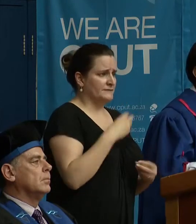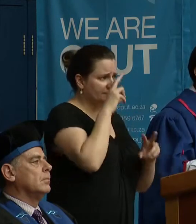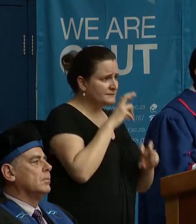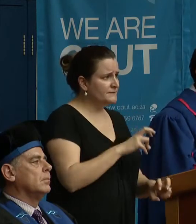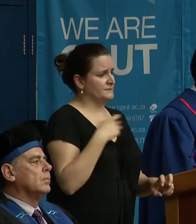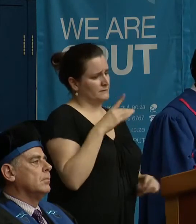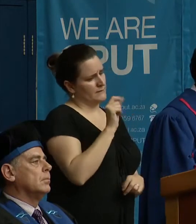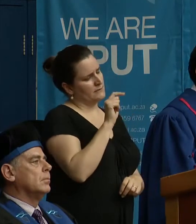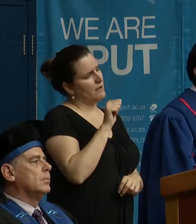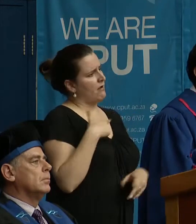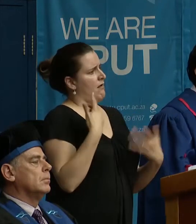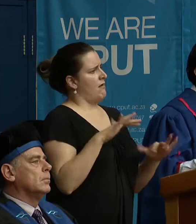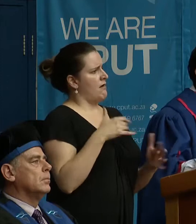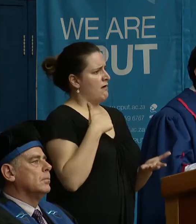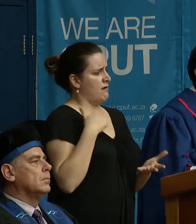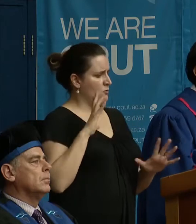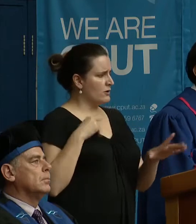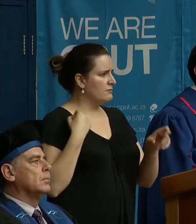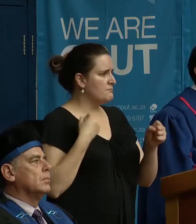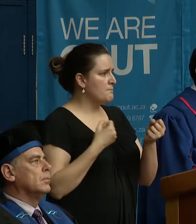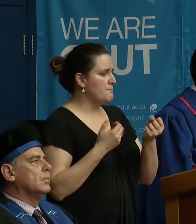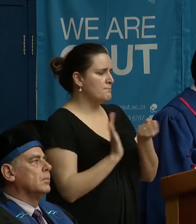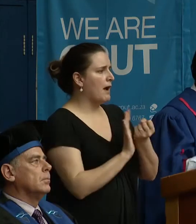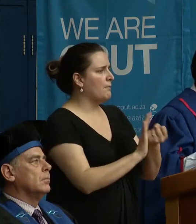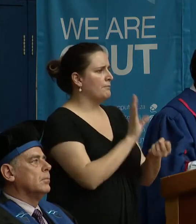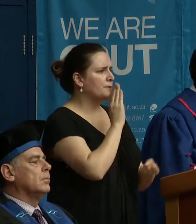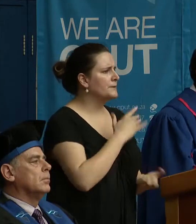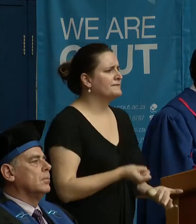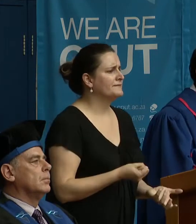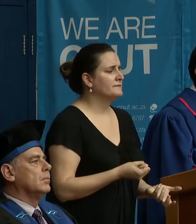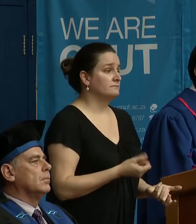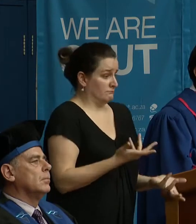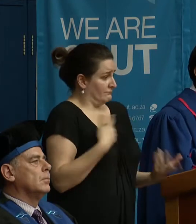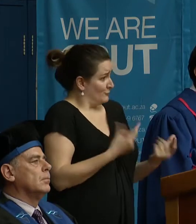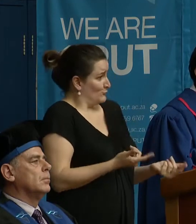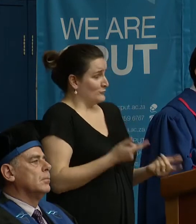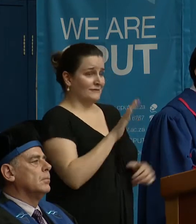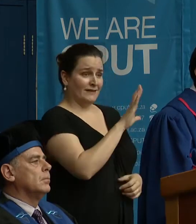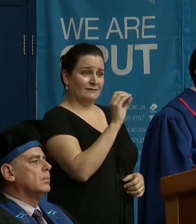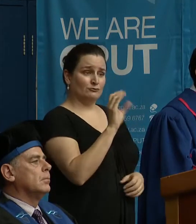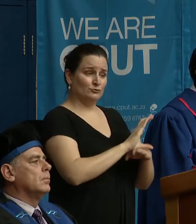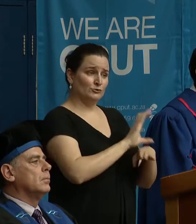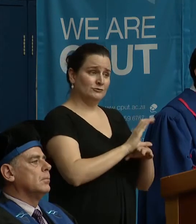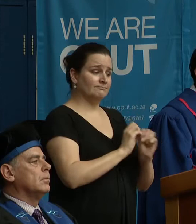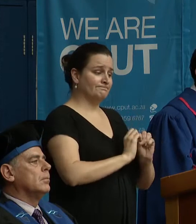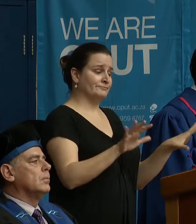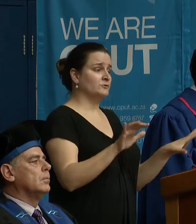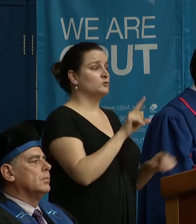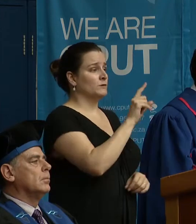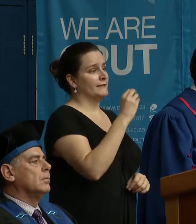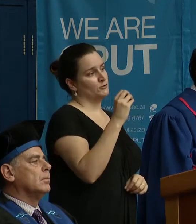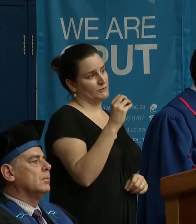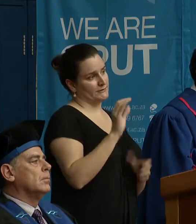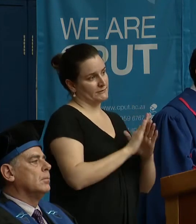would back up what we were trying to do. And yet it did work. We rolled out 500 computers to 100 libraries across the